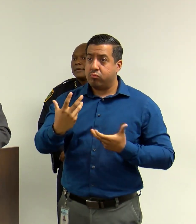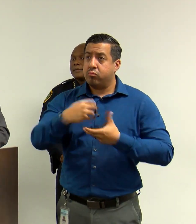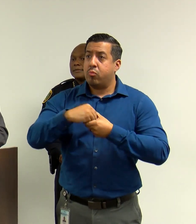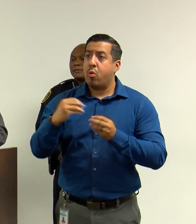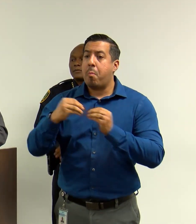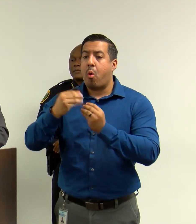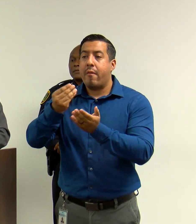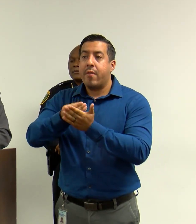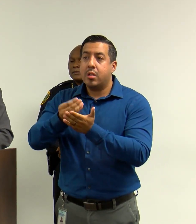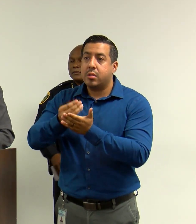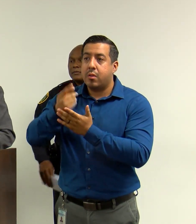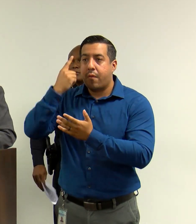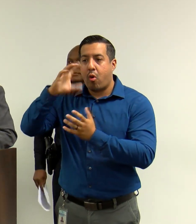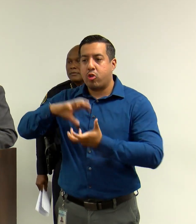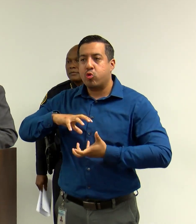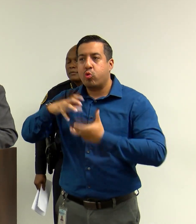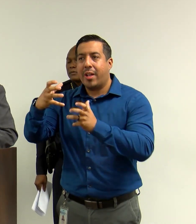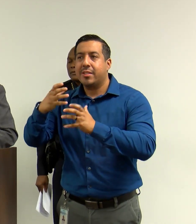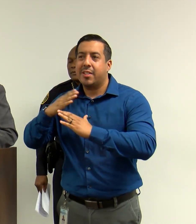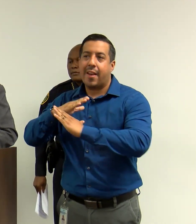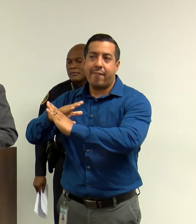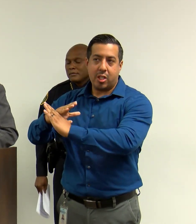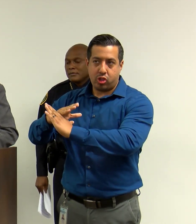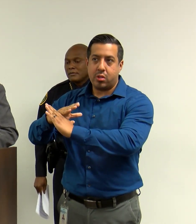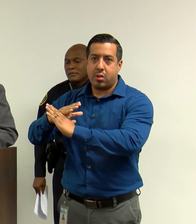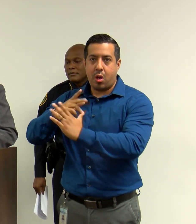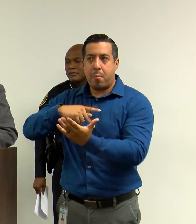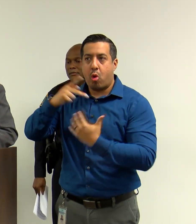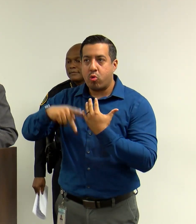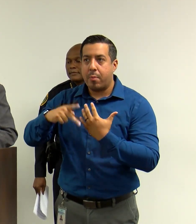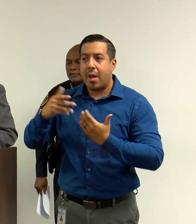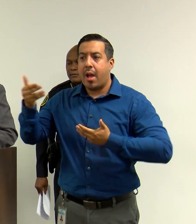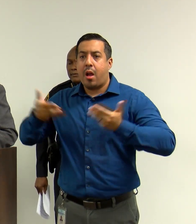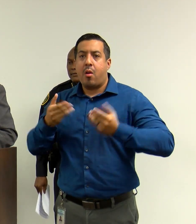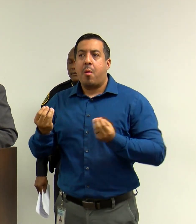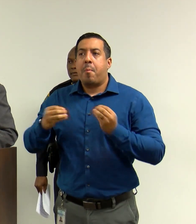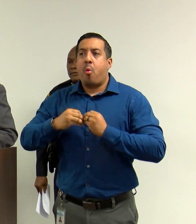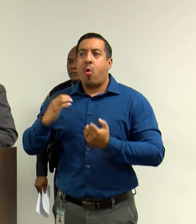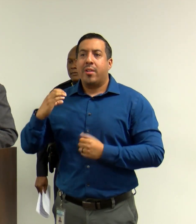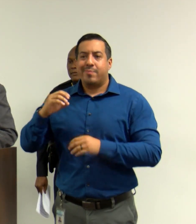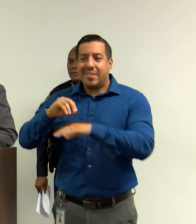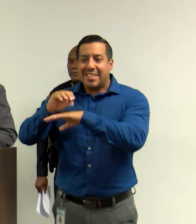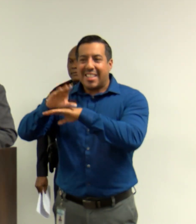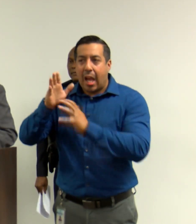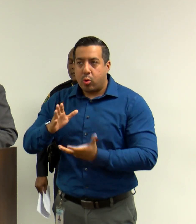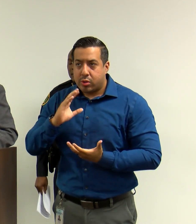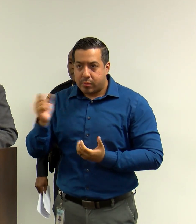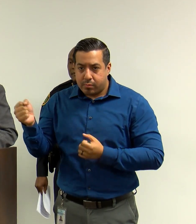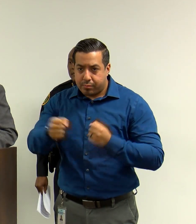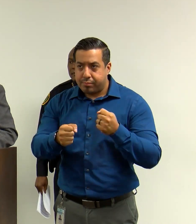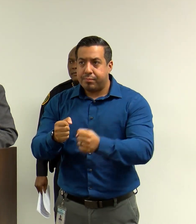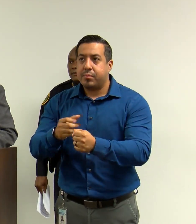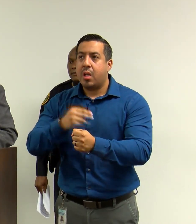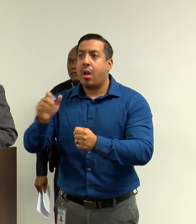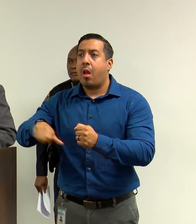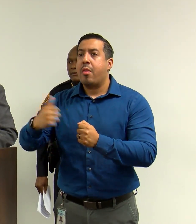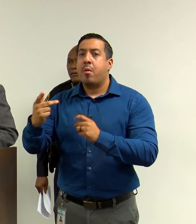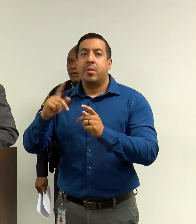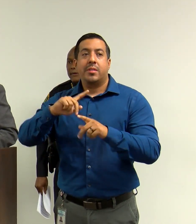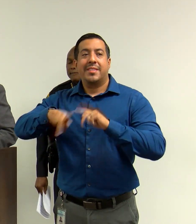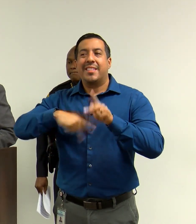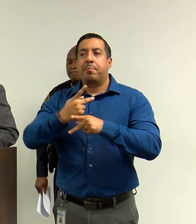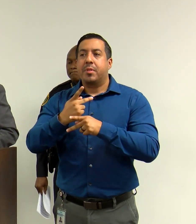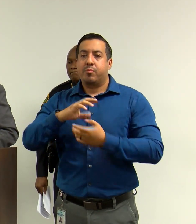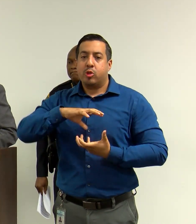more funding for crisis intervention programs, to hire additional counselors, and increase the number of mobile crisis